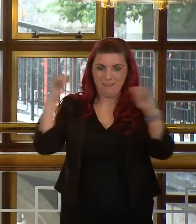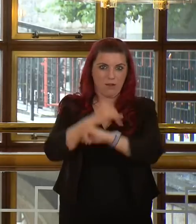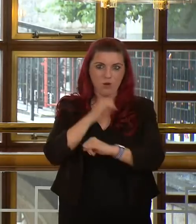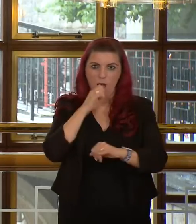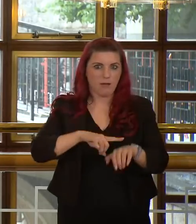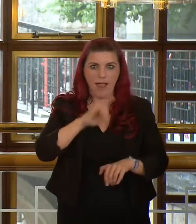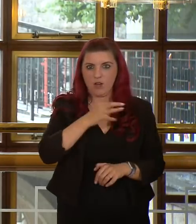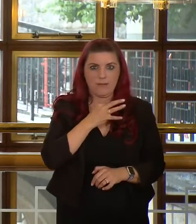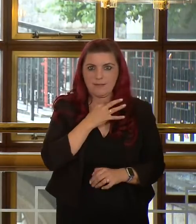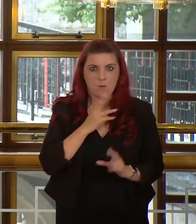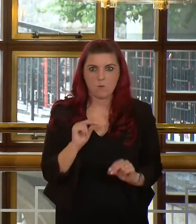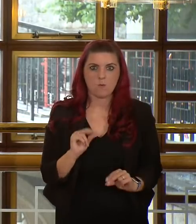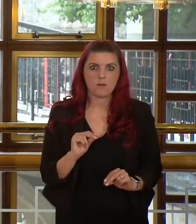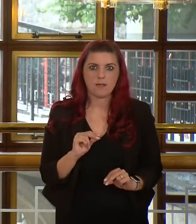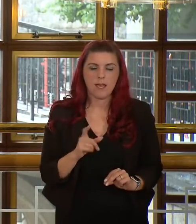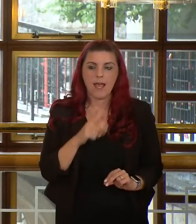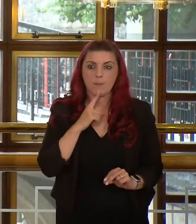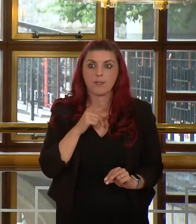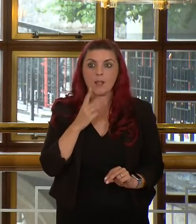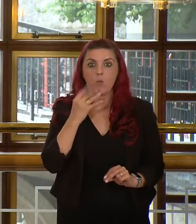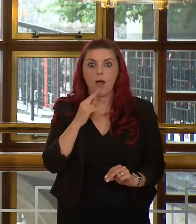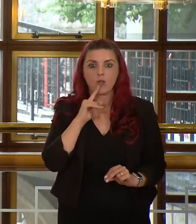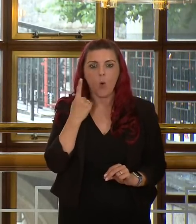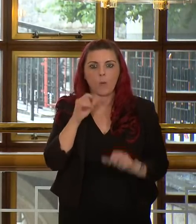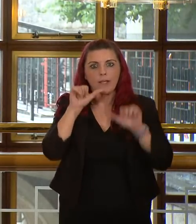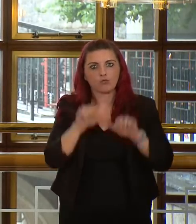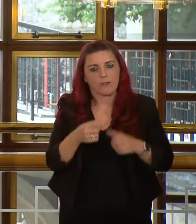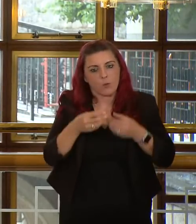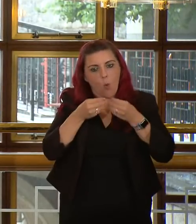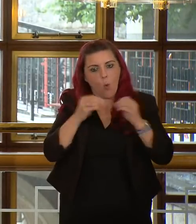only open up air travel between